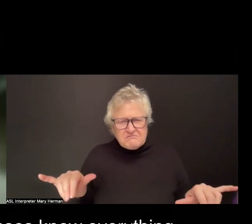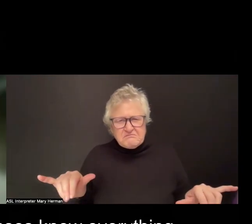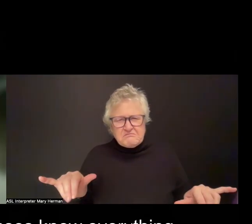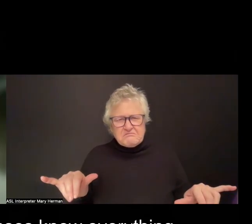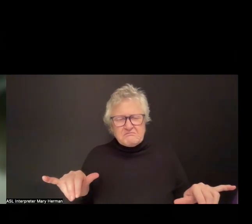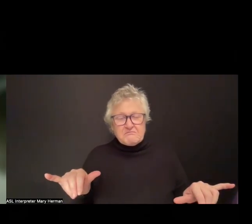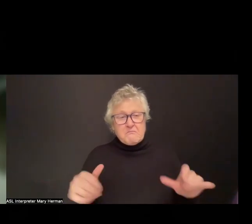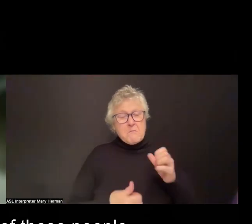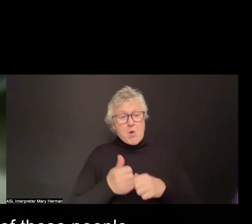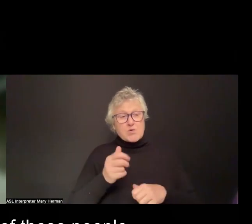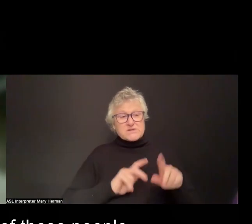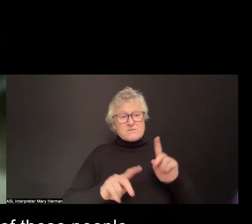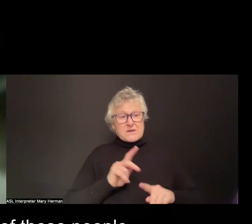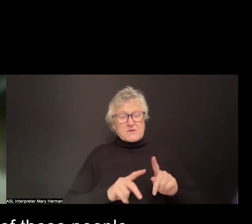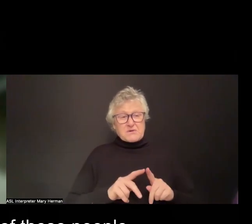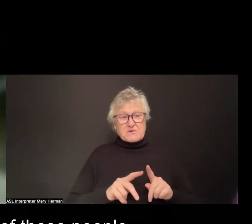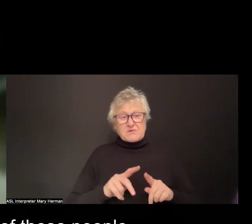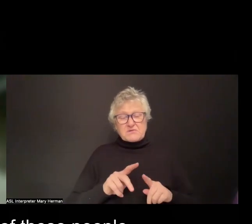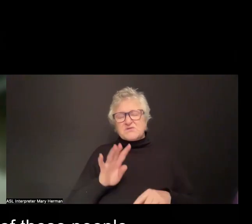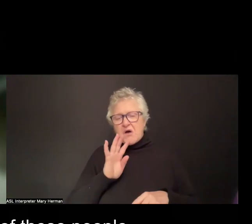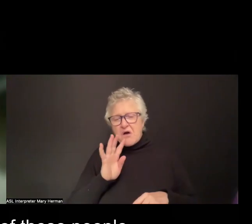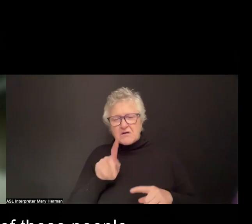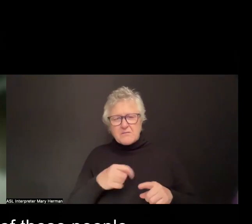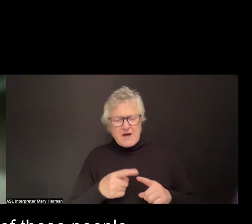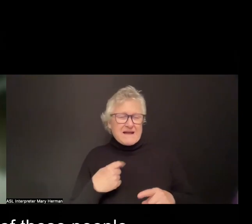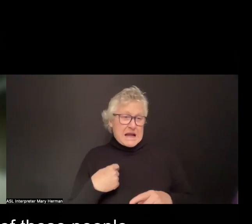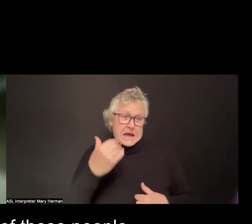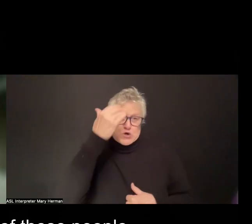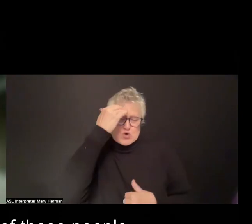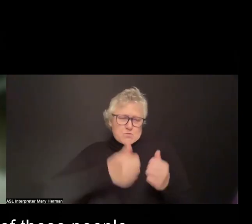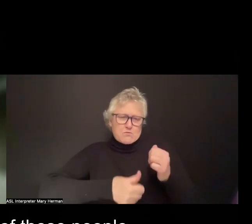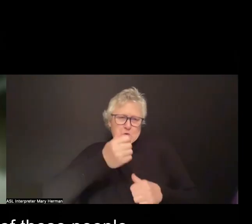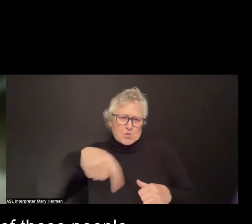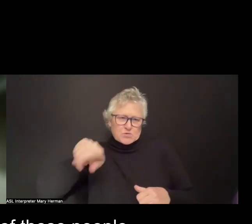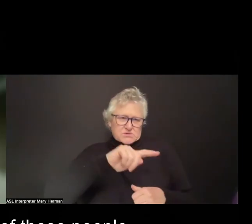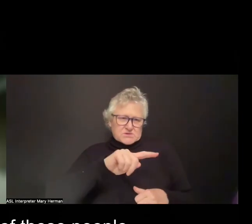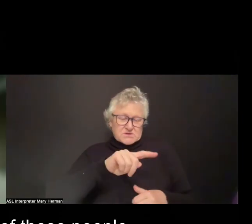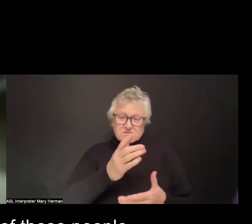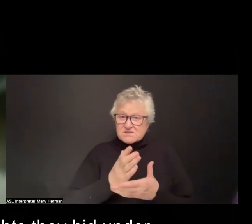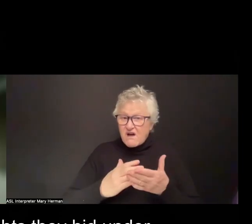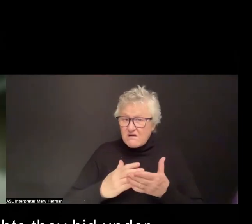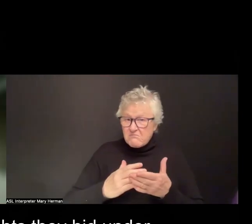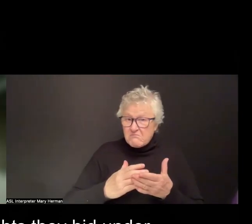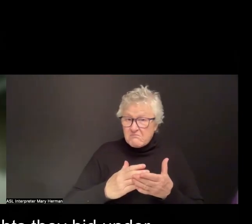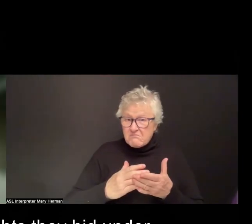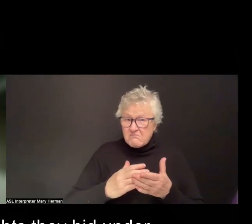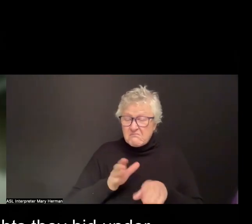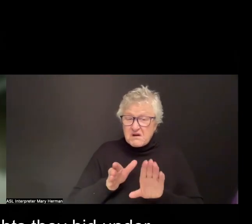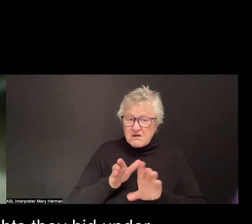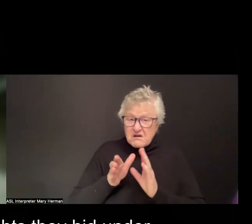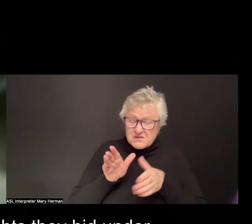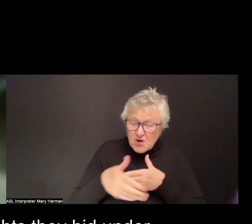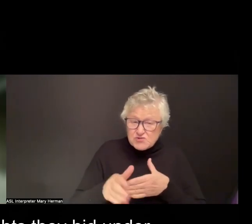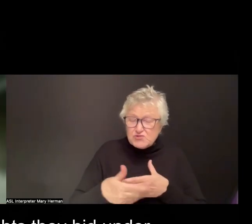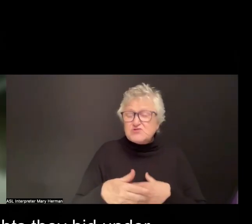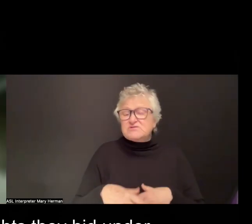towns like Boston, and I knew all of these people. Adulterers and liars, some of them. Full of wrathful thoughts they hid under